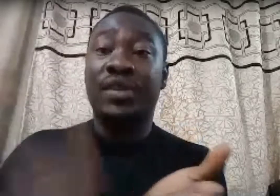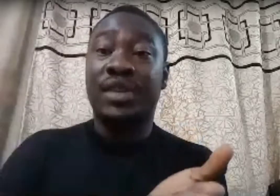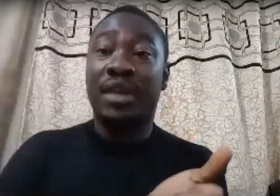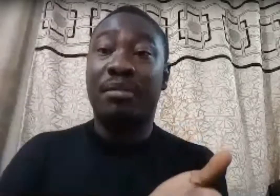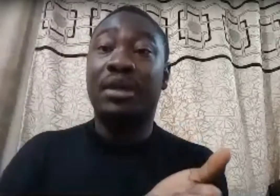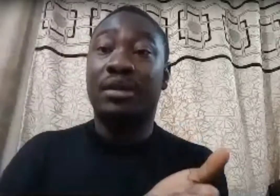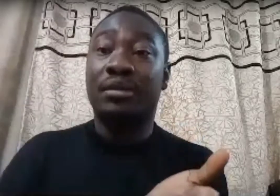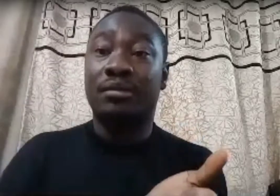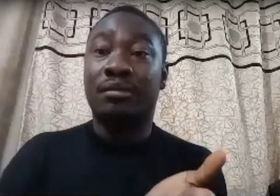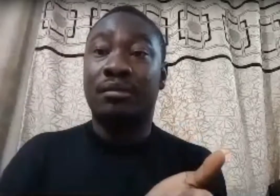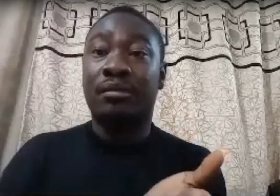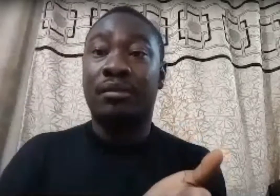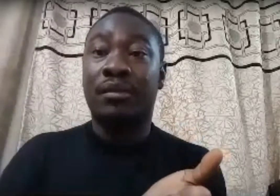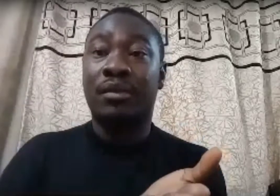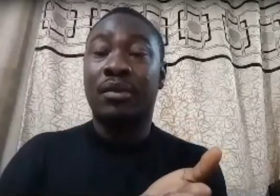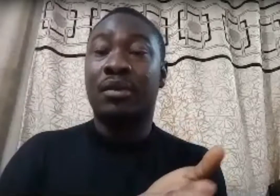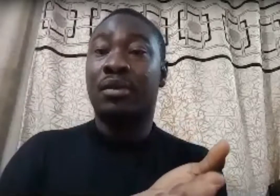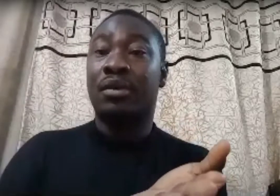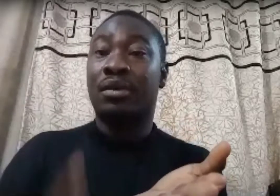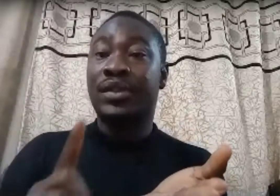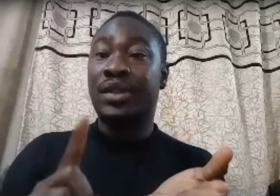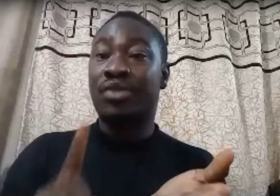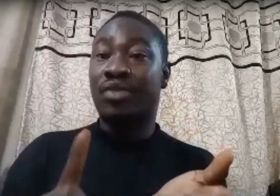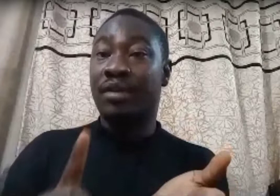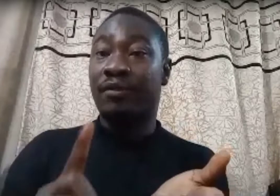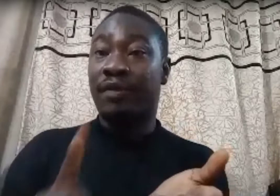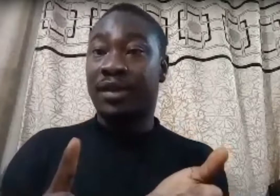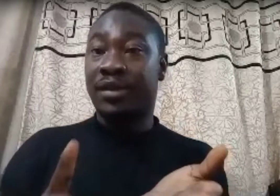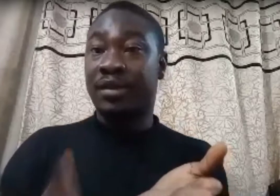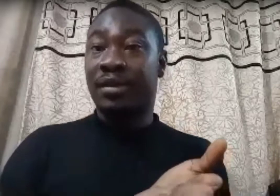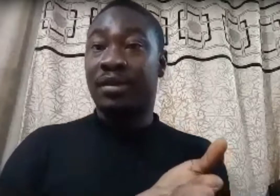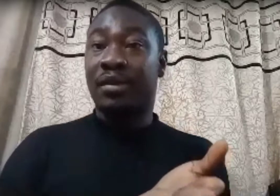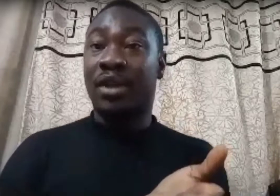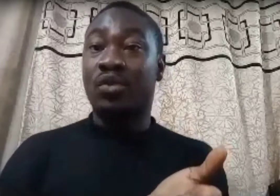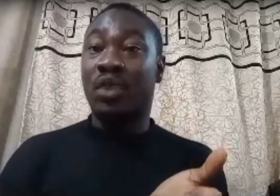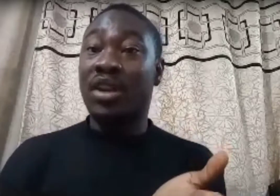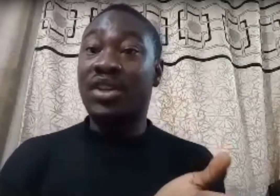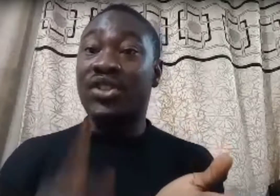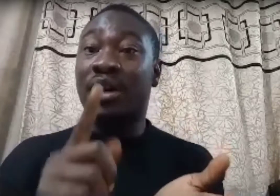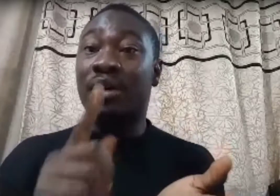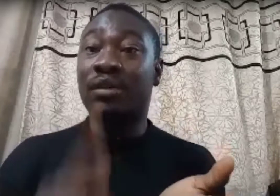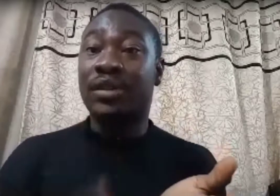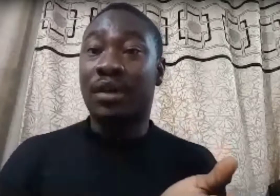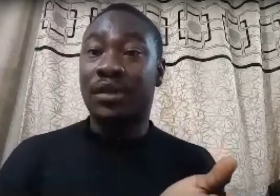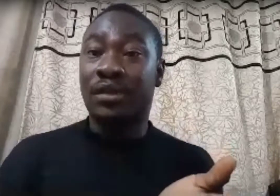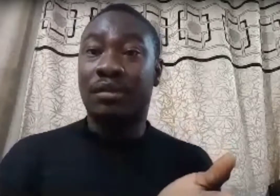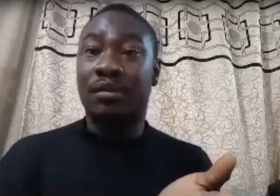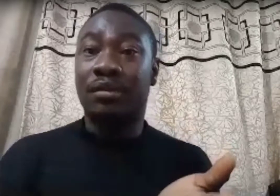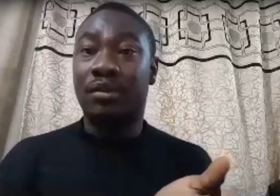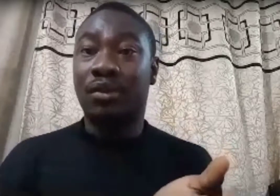Considering the fact that we initialed 1,000, you know what it means to initial? To pick the first letter.